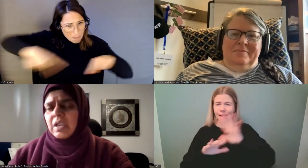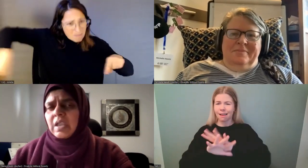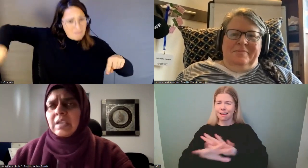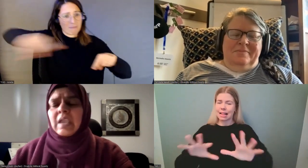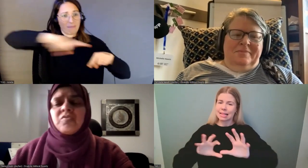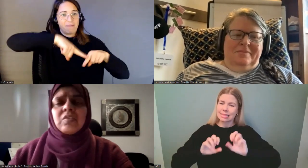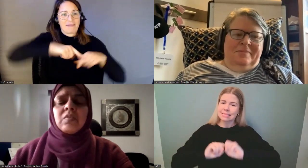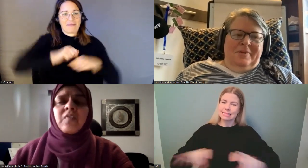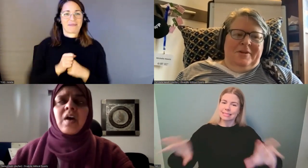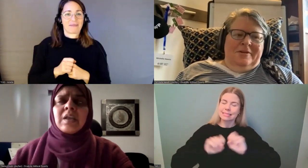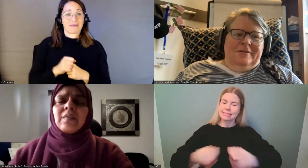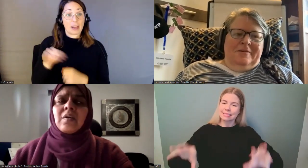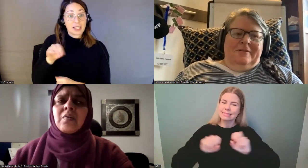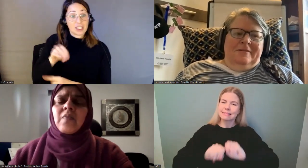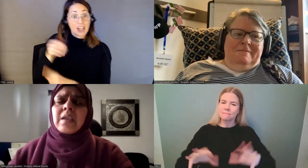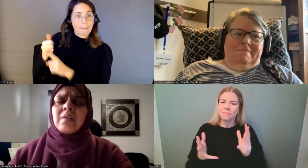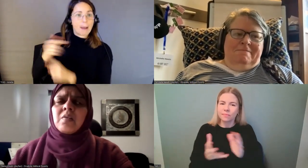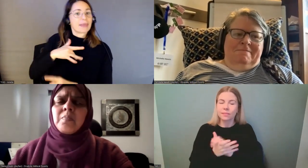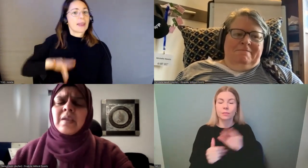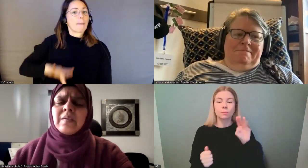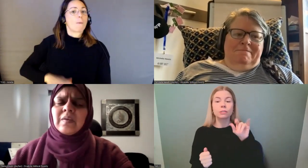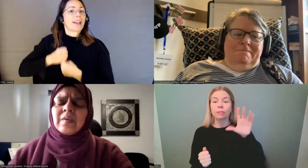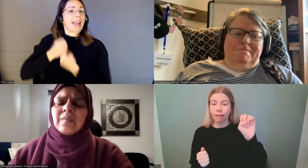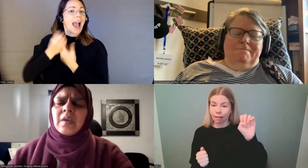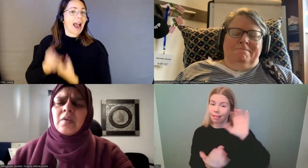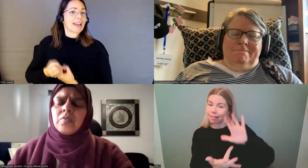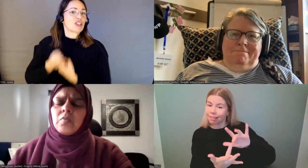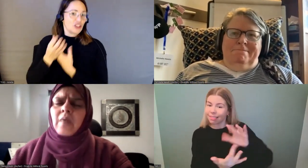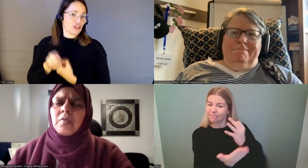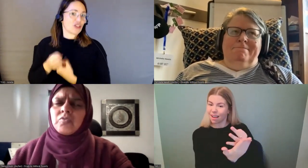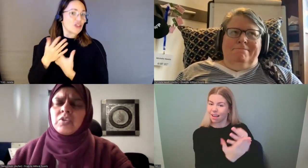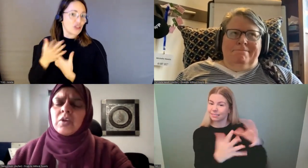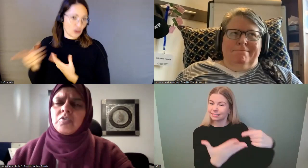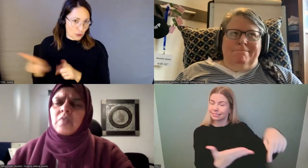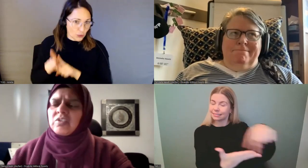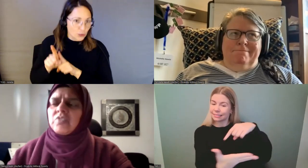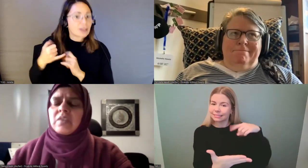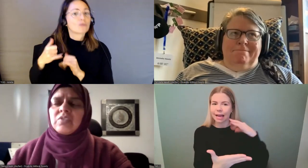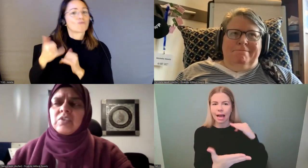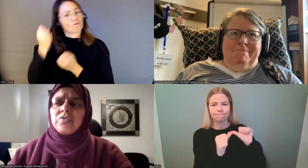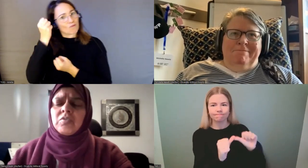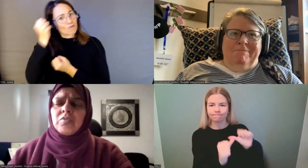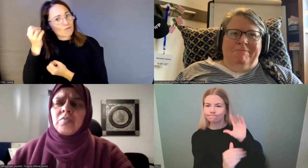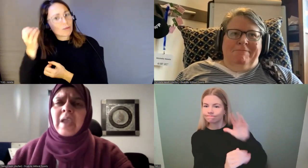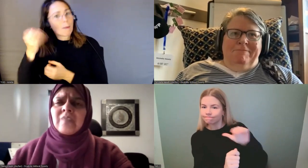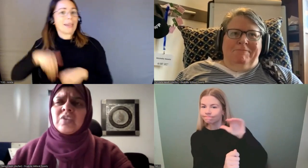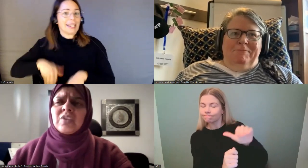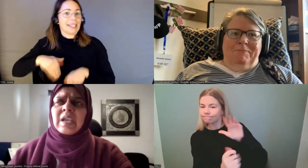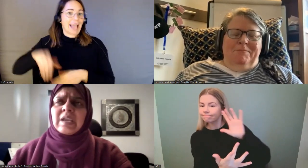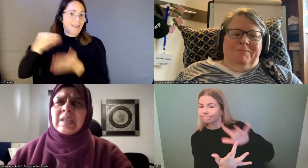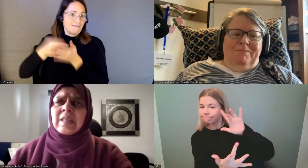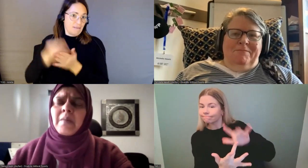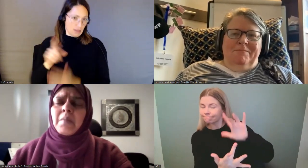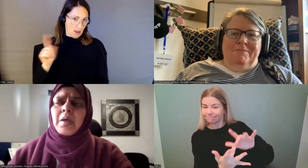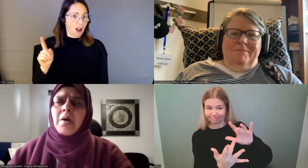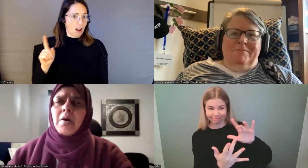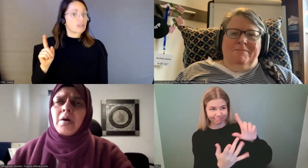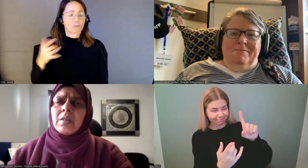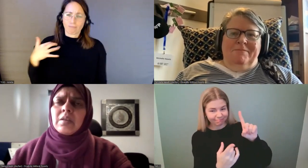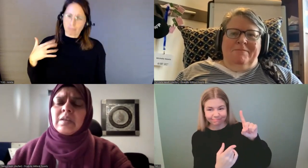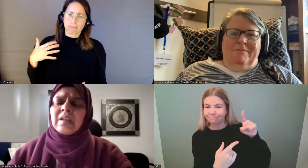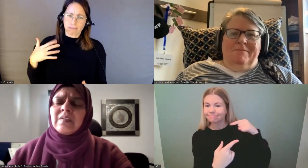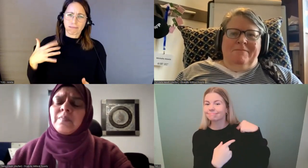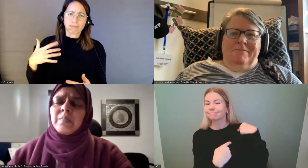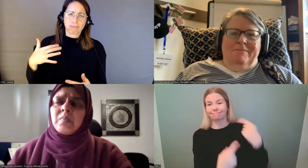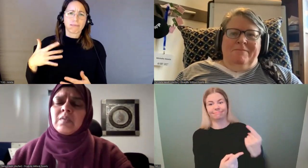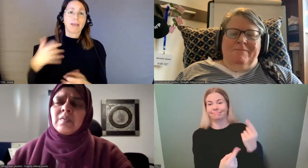continues engaging with finance on a regular basis throughout 2022, educating them on